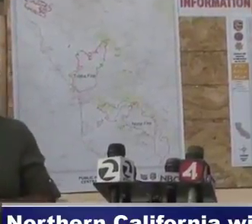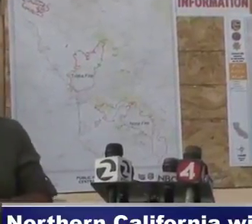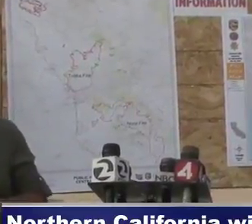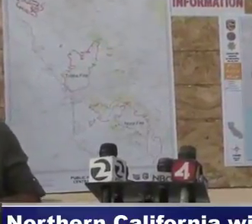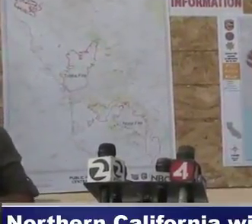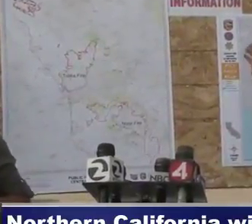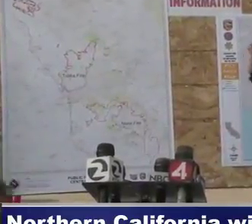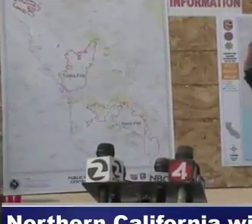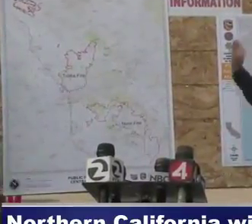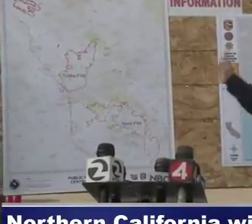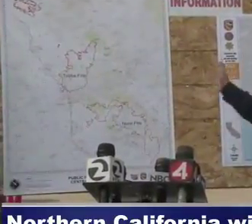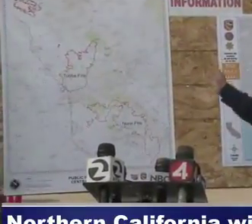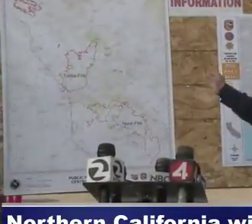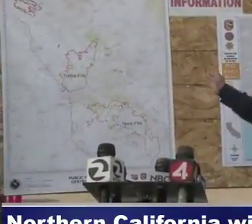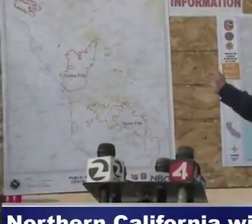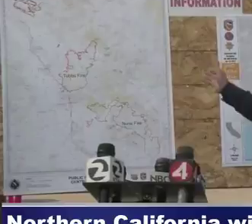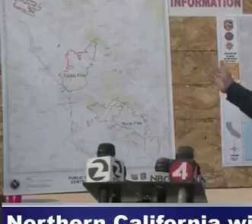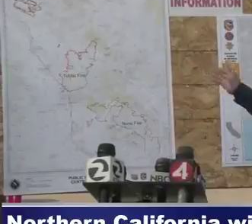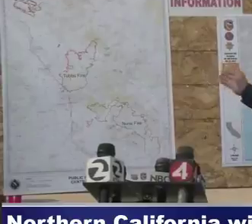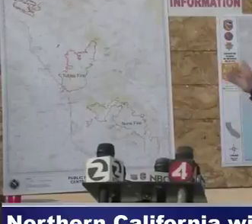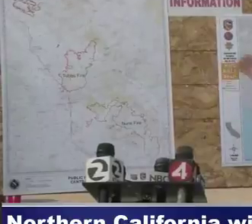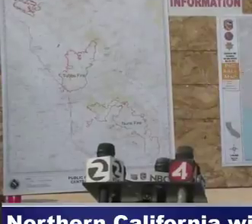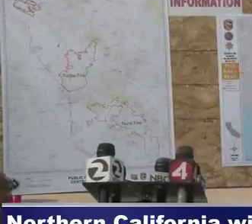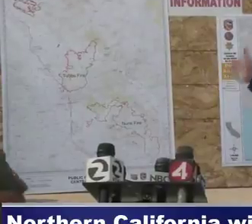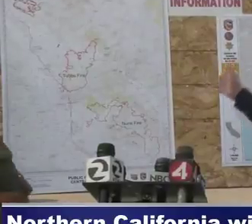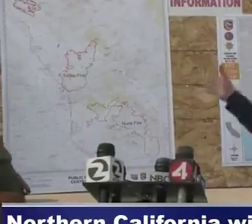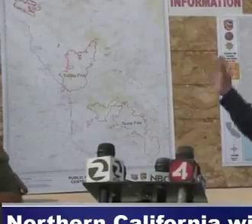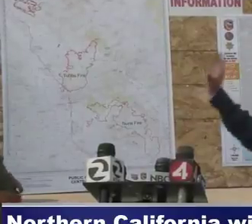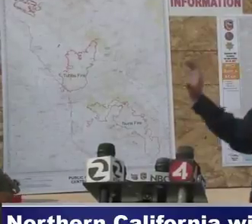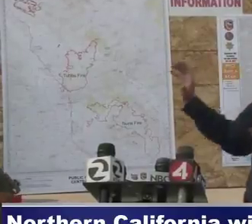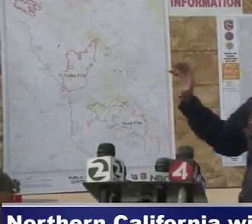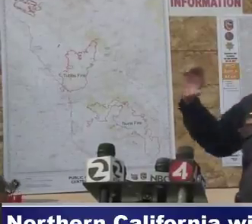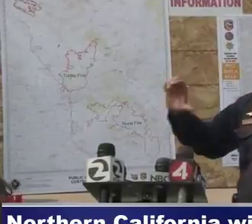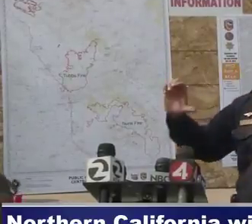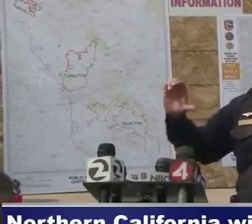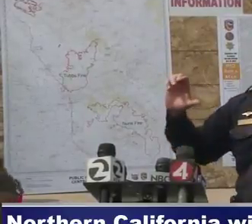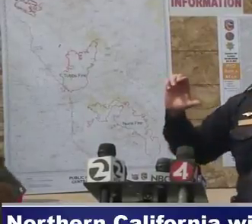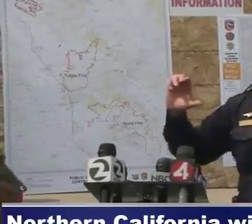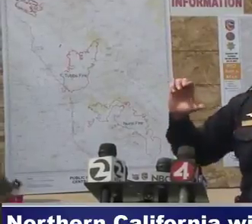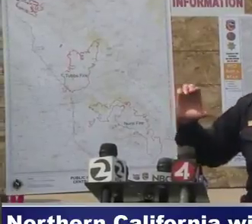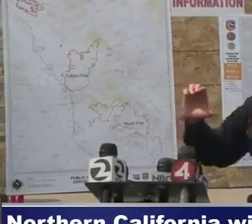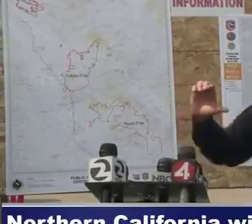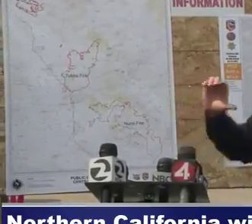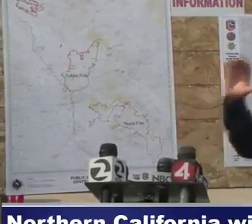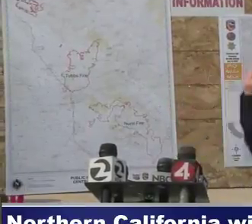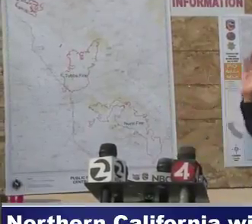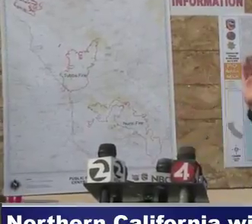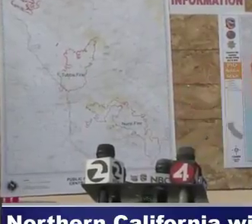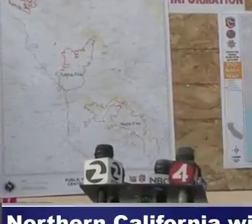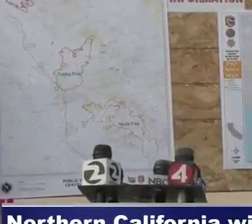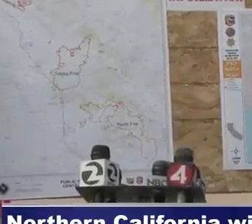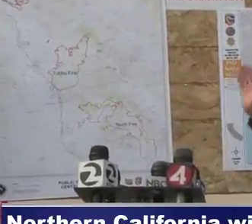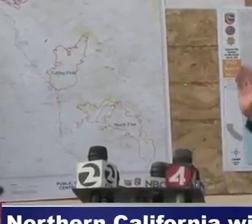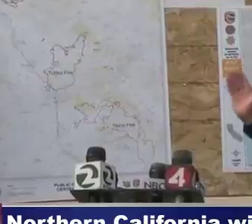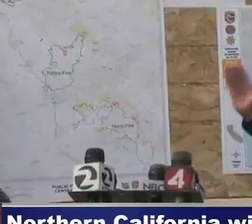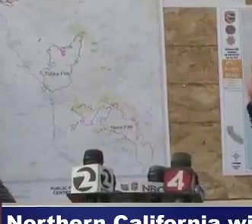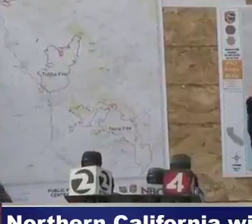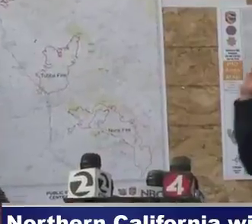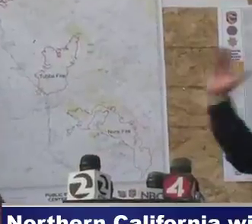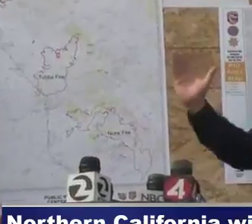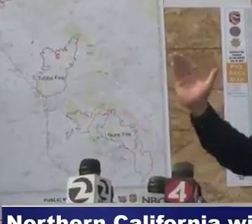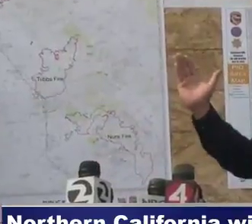fire, you can see we've already started by putting a little bit of black line on there, meaning our comfort level for that area is pretty strong. We've gone in there, we've had boots on the